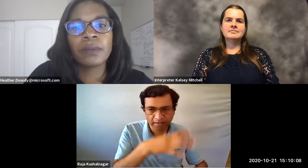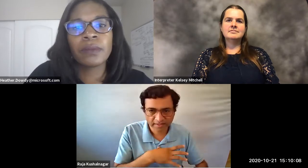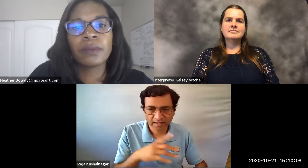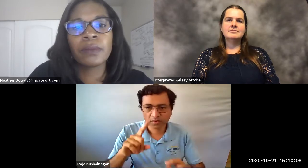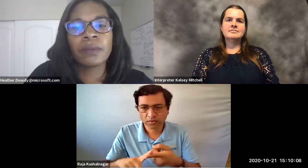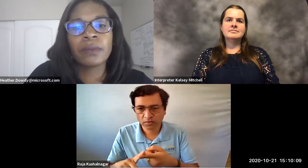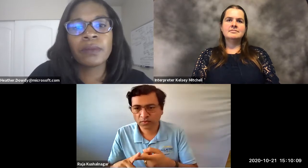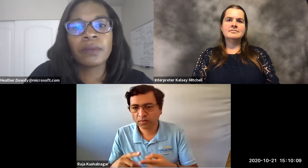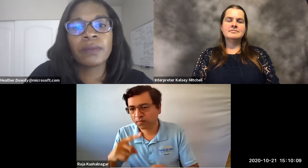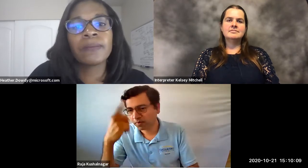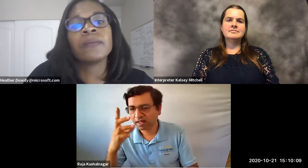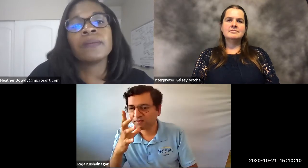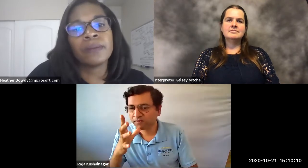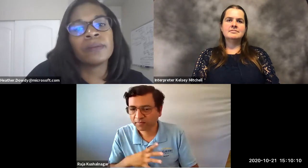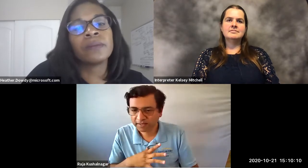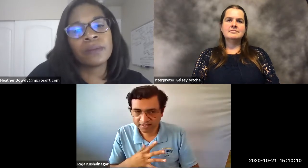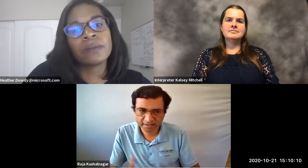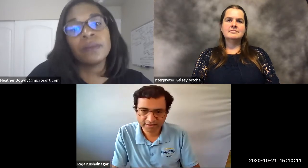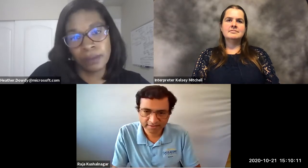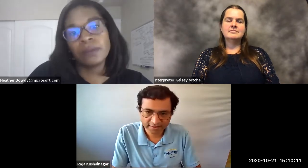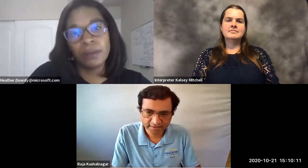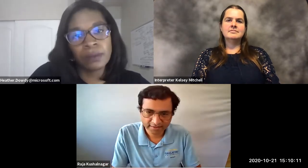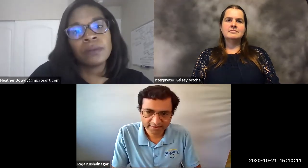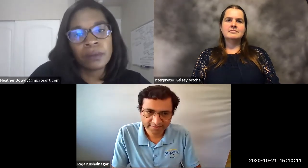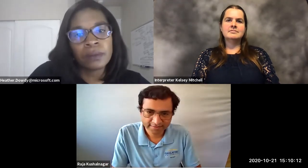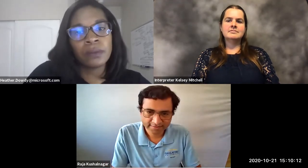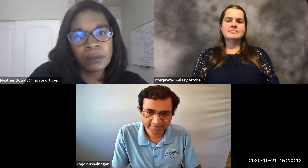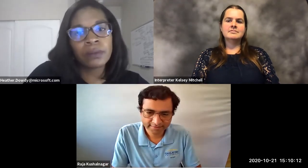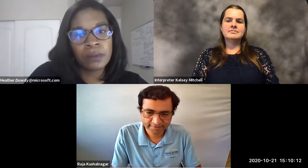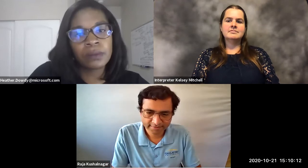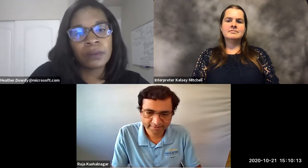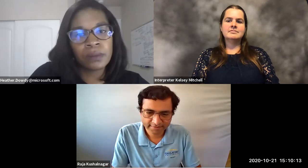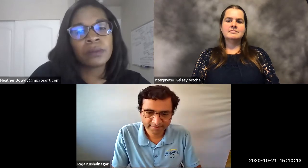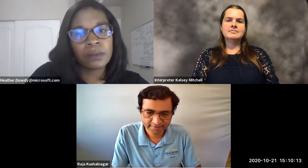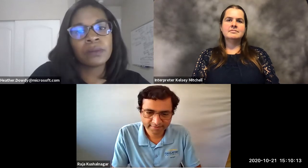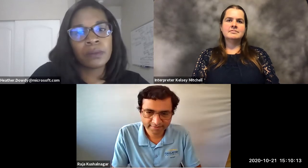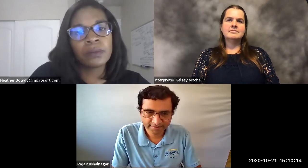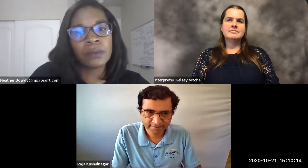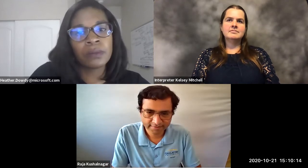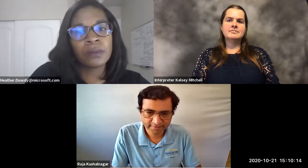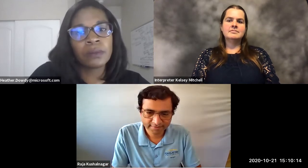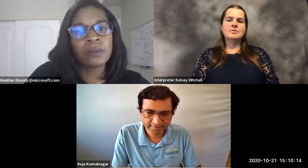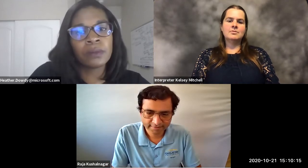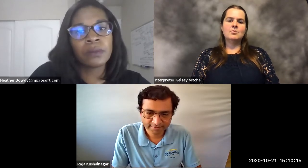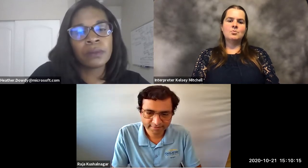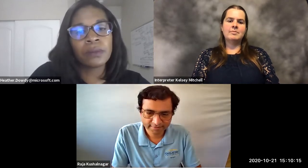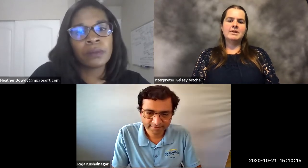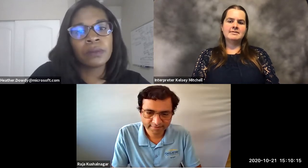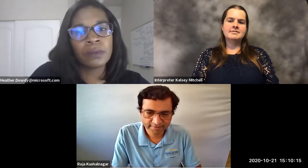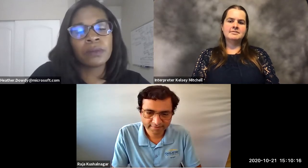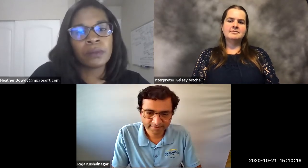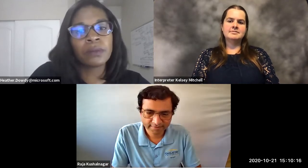individual characteristics. So for example, you can imagine the differences between signing between a white man and a black man. How are